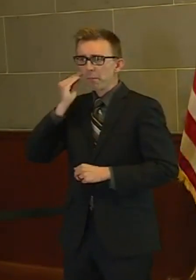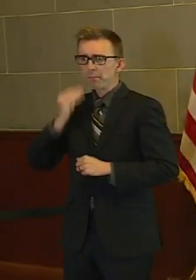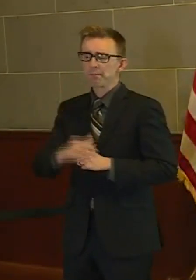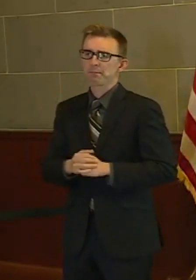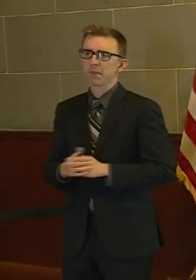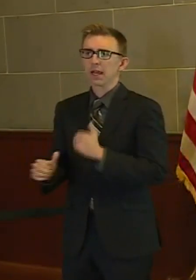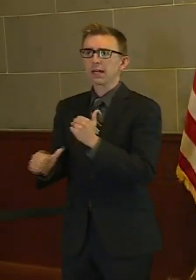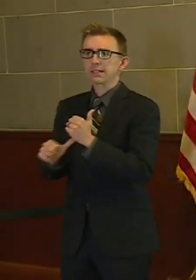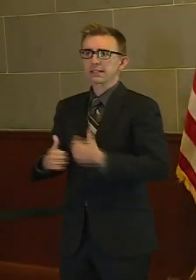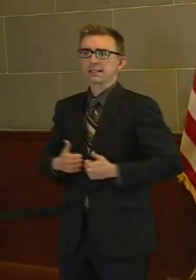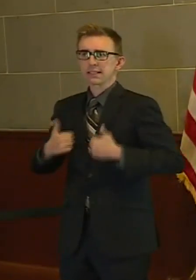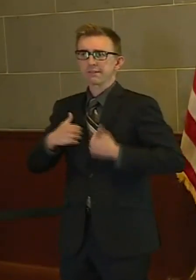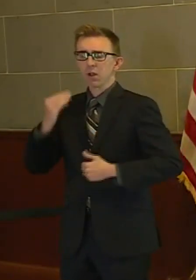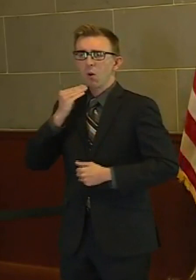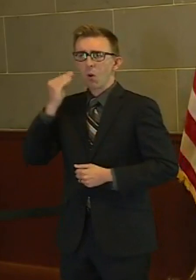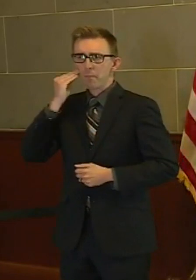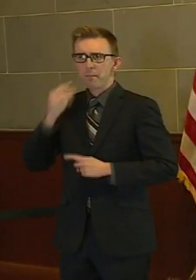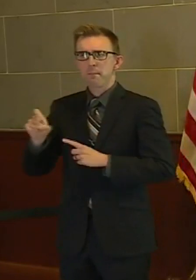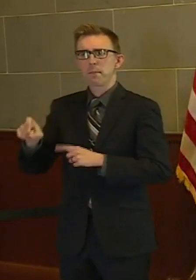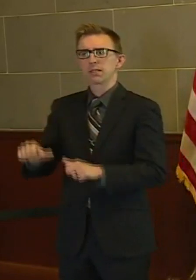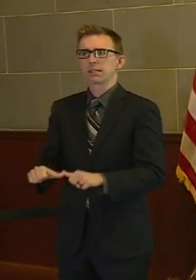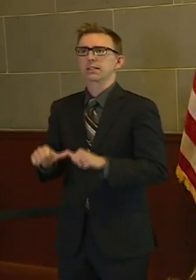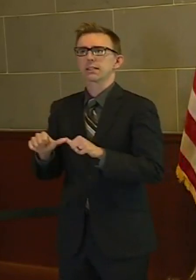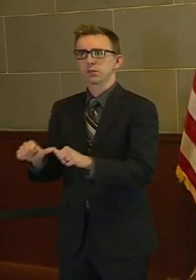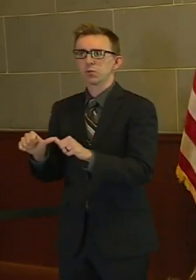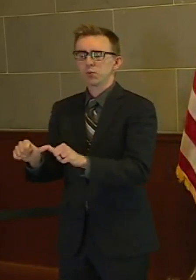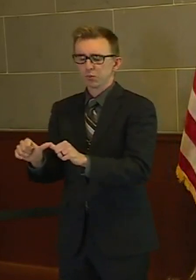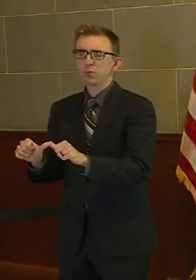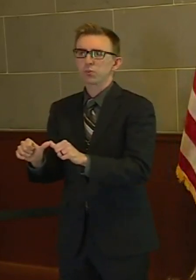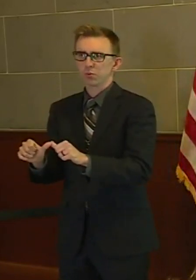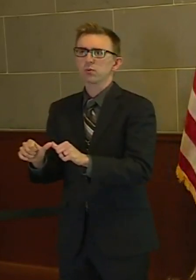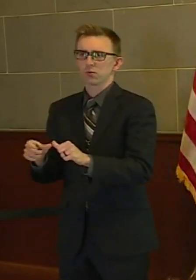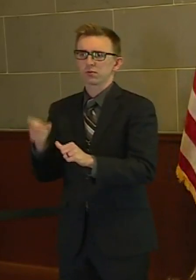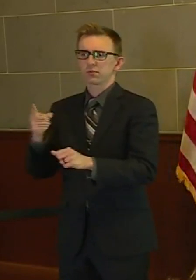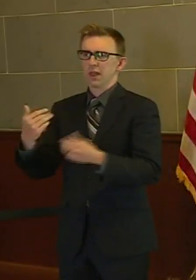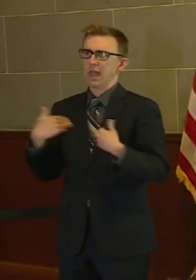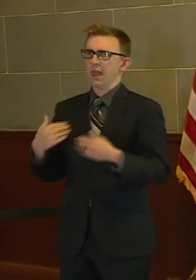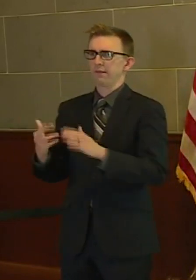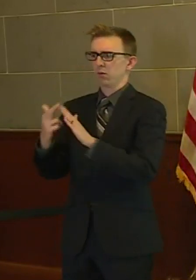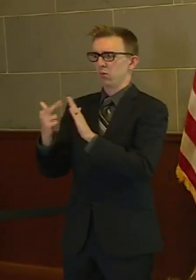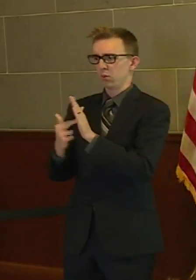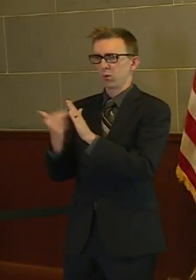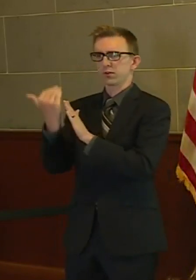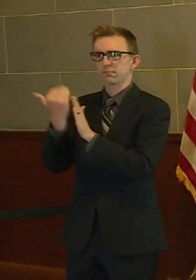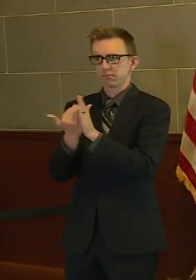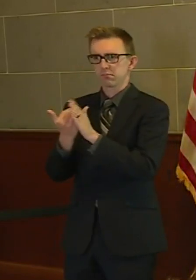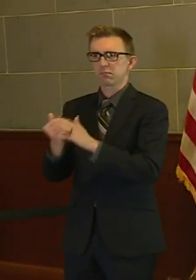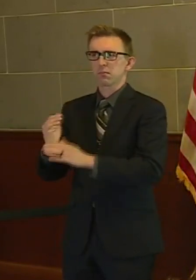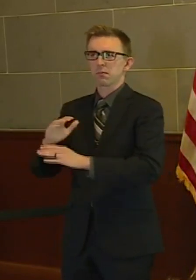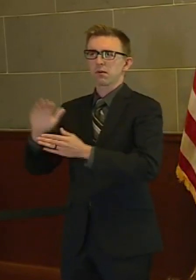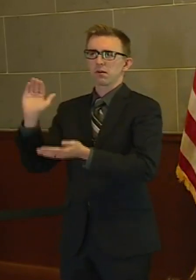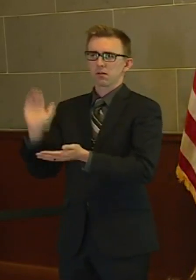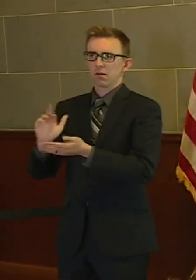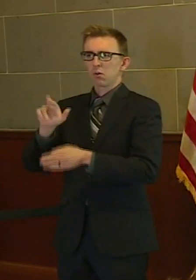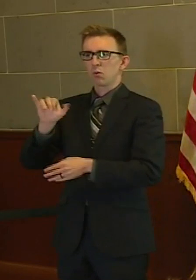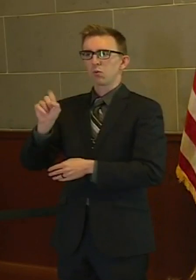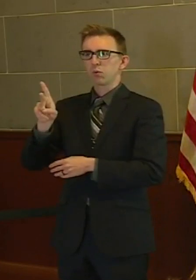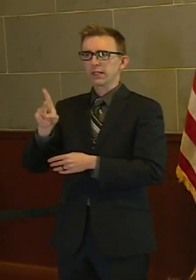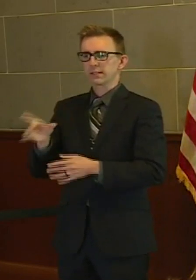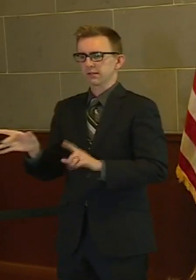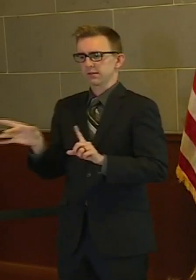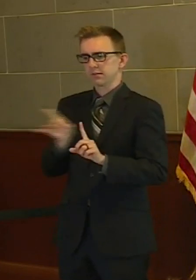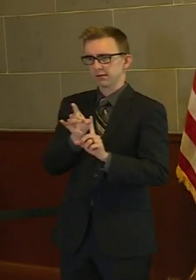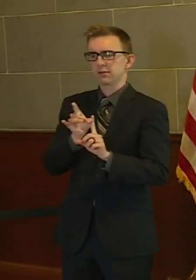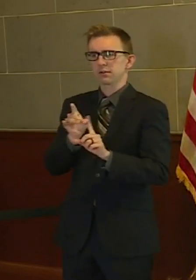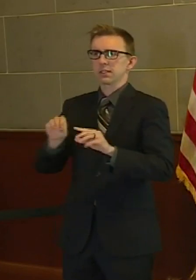and assisted living homes must continue to have stronger guidance to mitigate the risk of